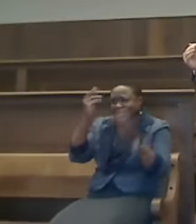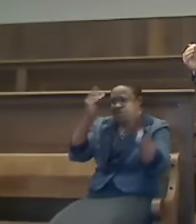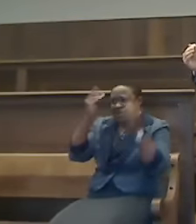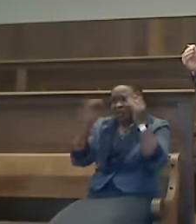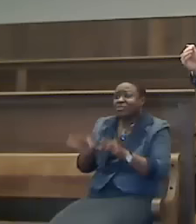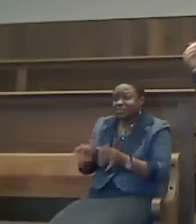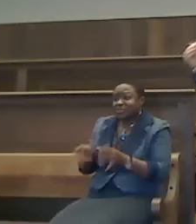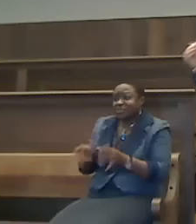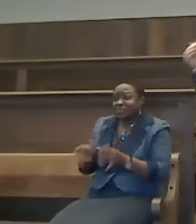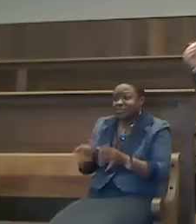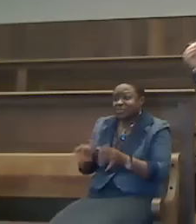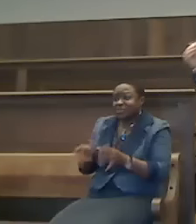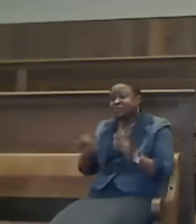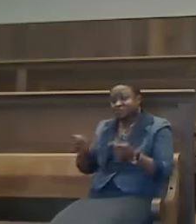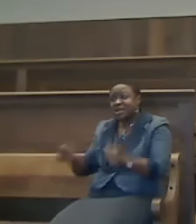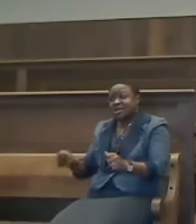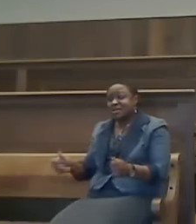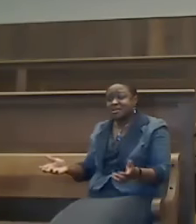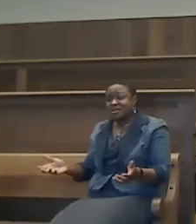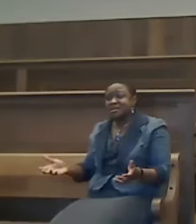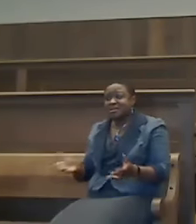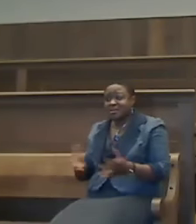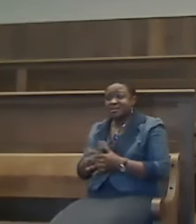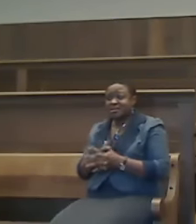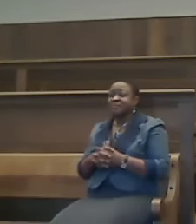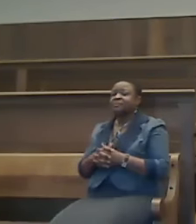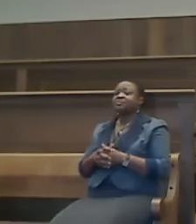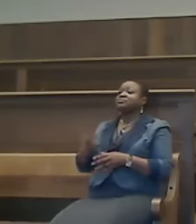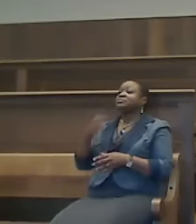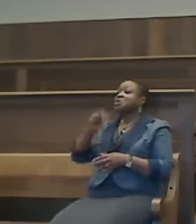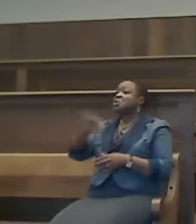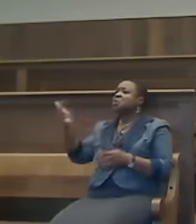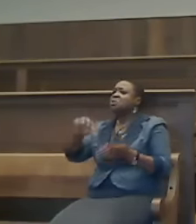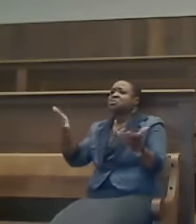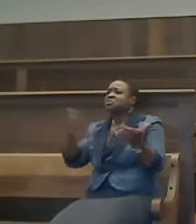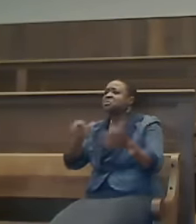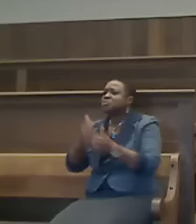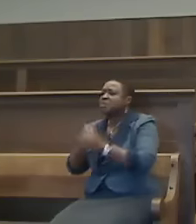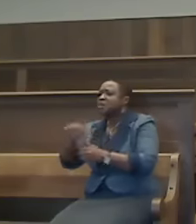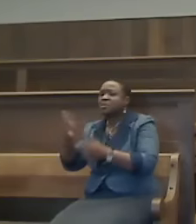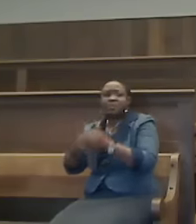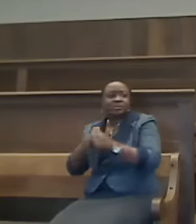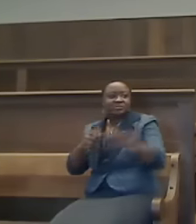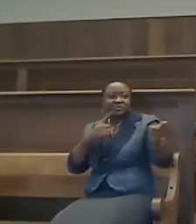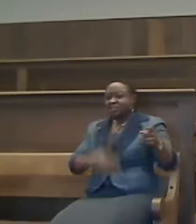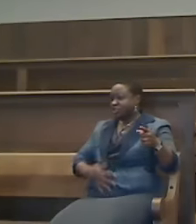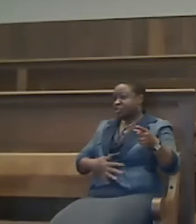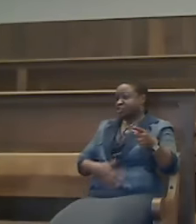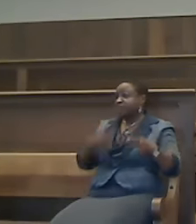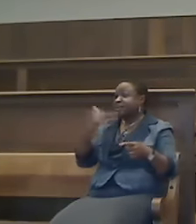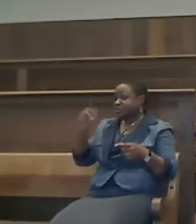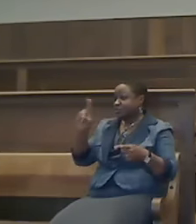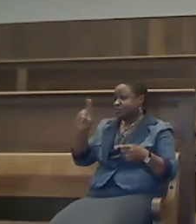it to give it a shot. Okay, and another symptom. Another symptom? Yes.